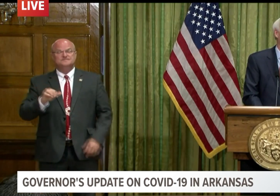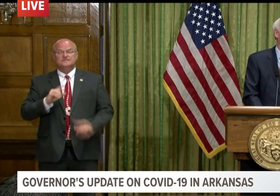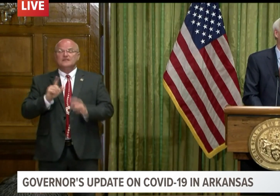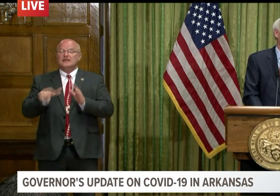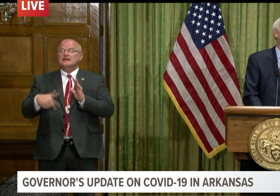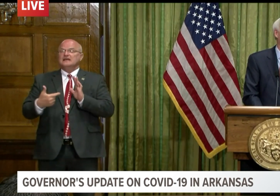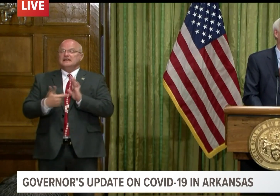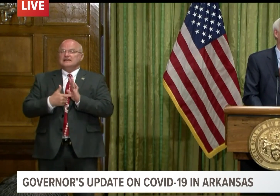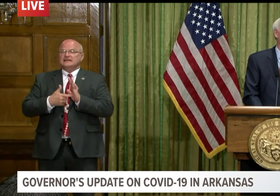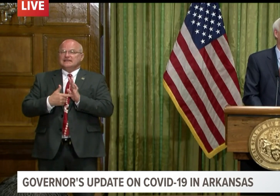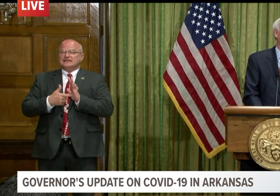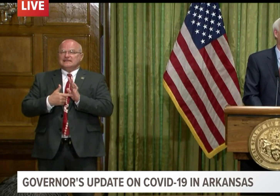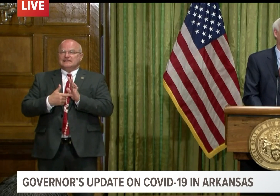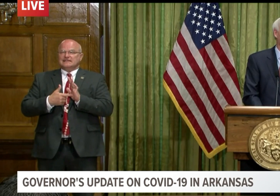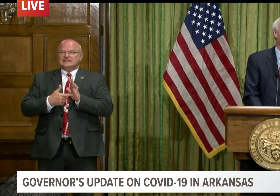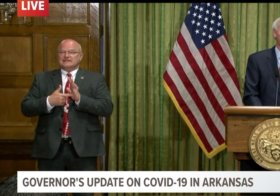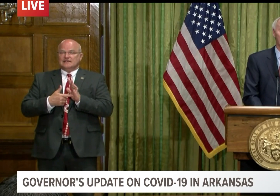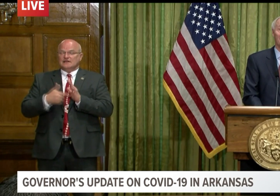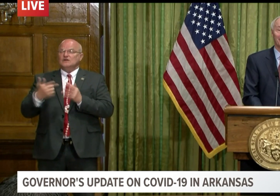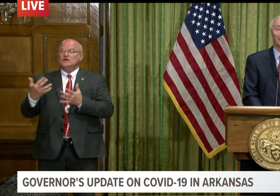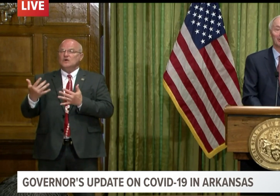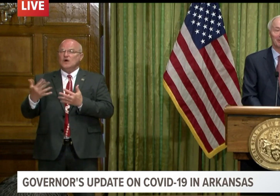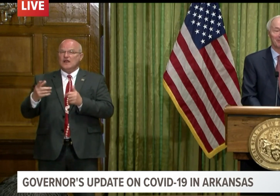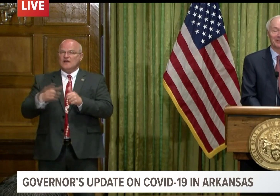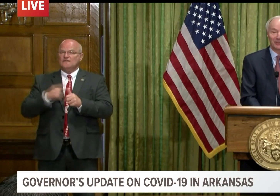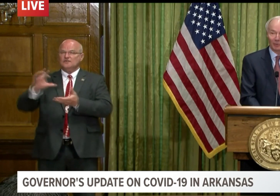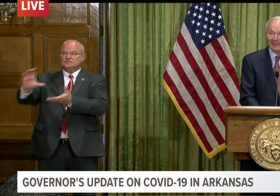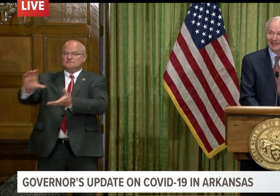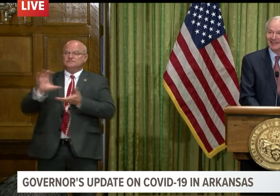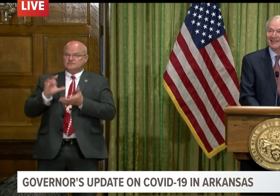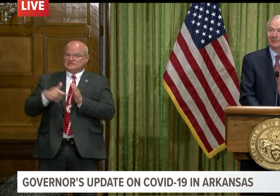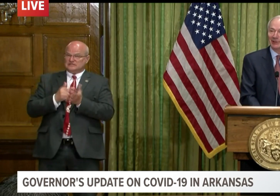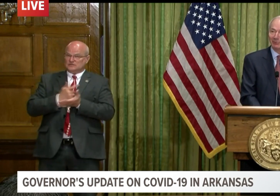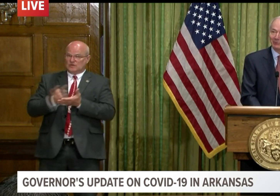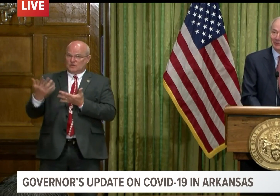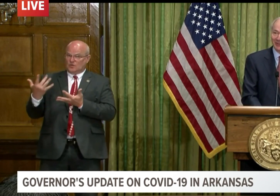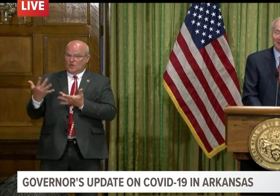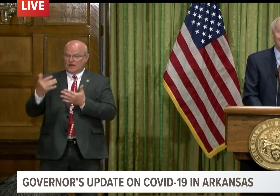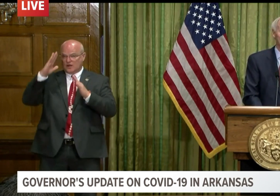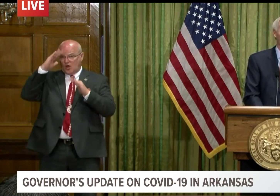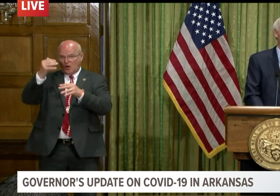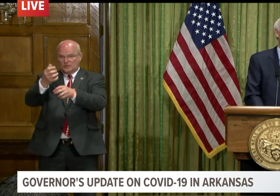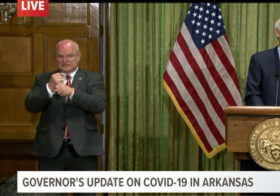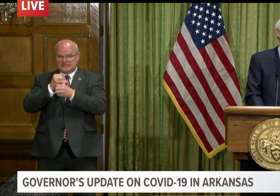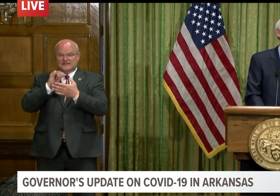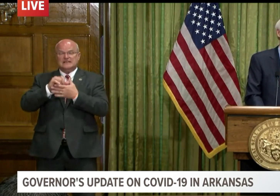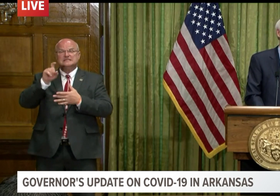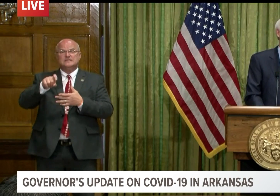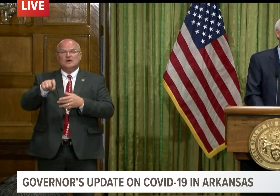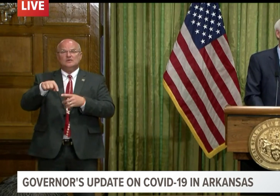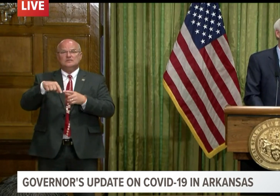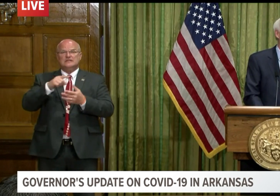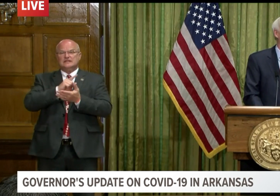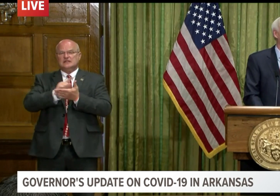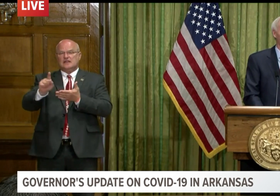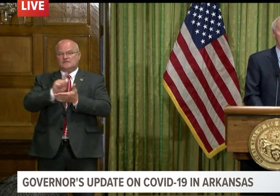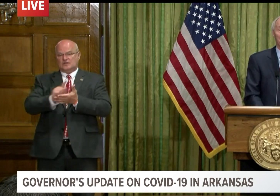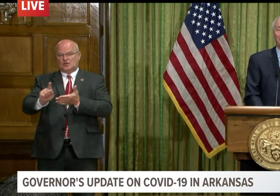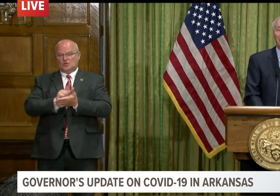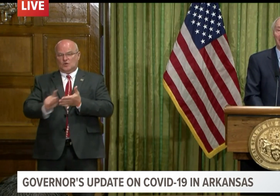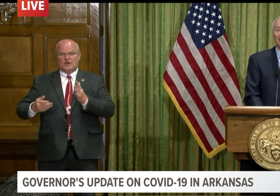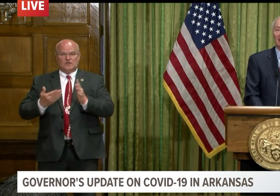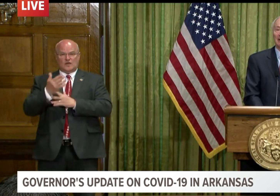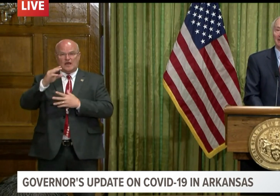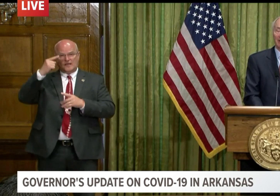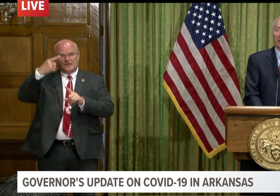is, we're waiting for our first shipment this week. We hope to receive that, and it's supposed to come every week